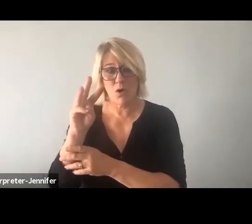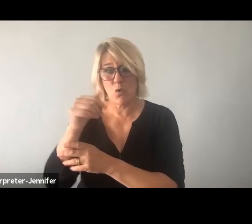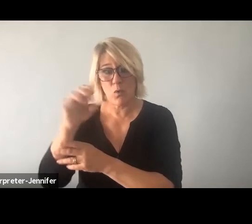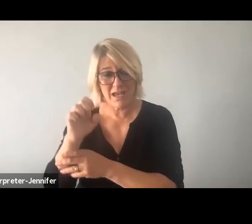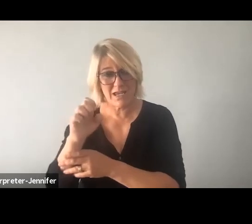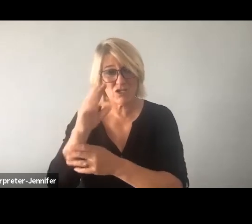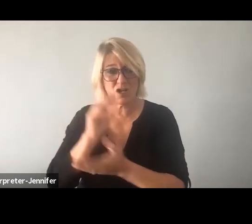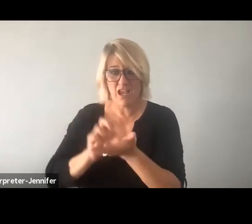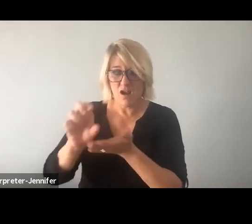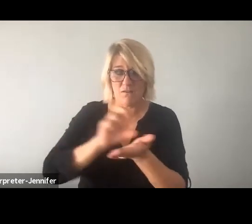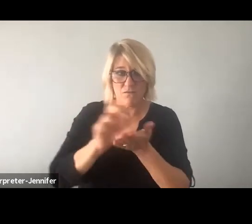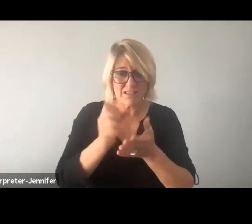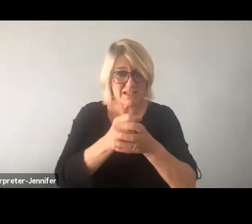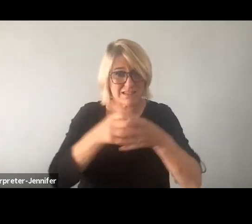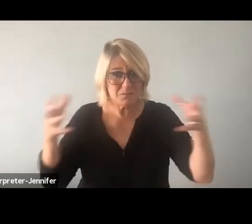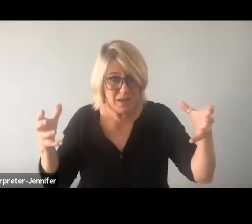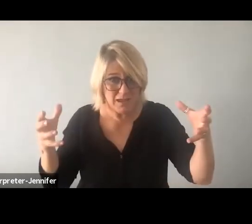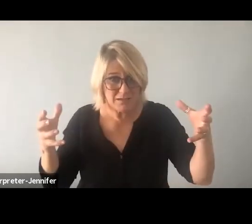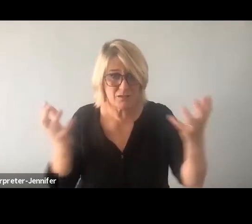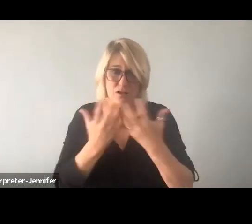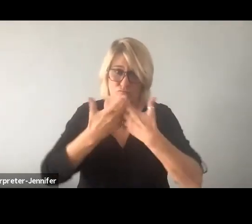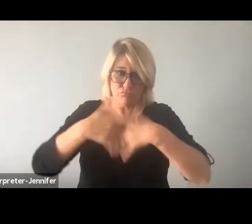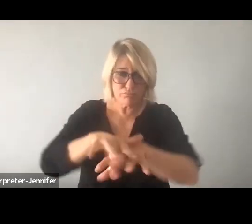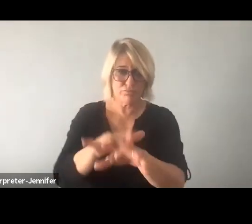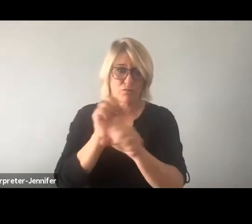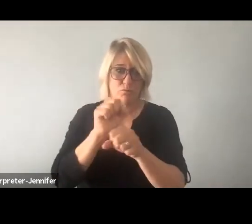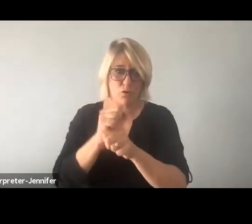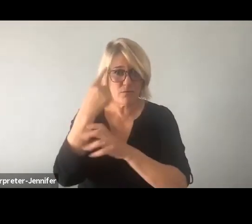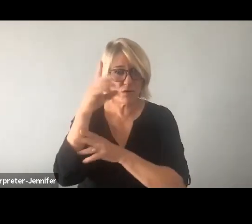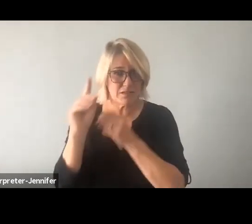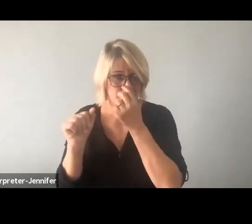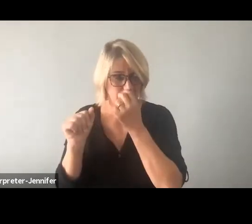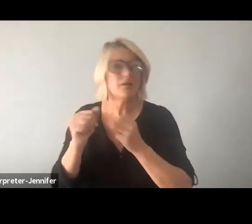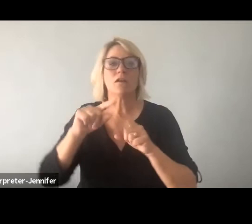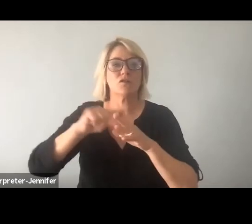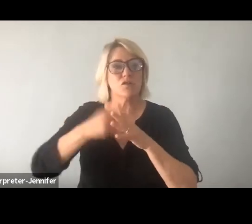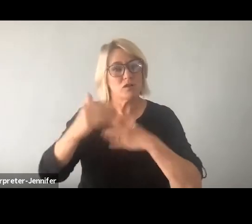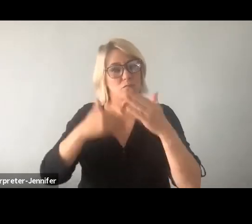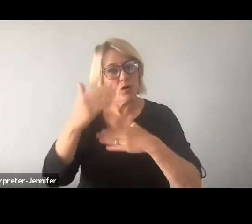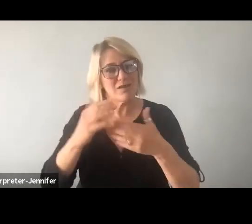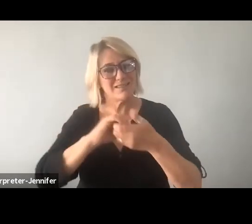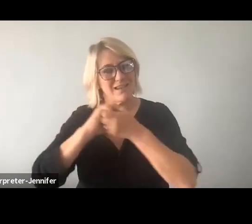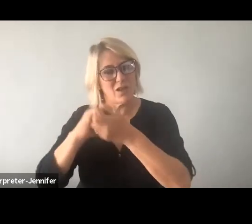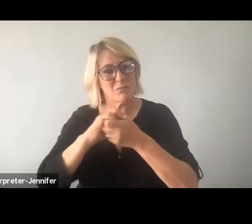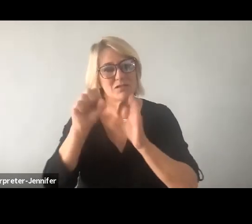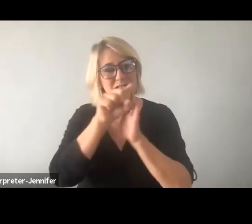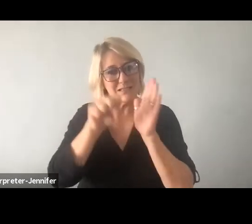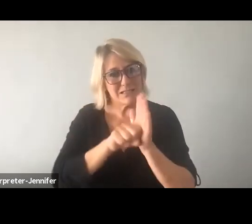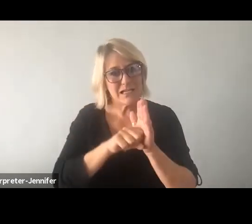expanding competitive integrated employment. To fuel this progress and this collaboration at the state and